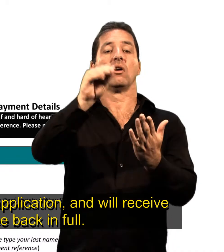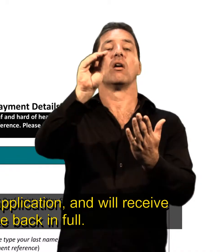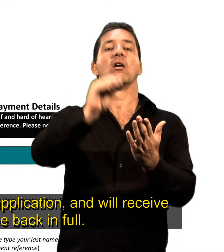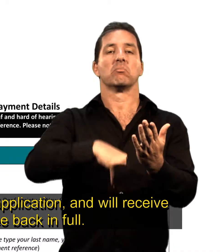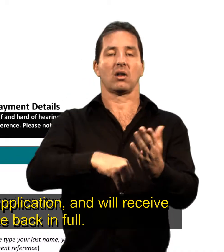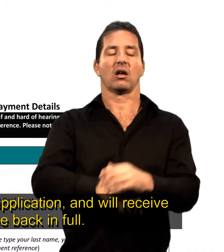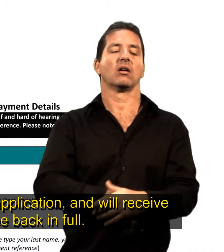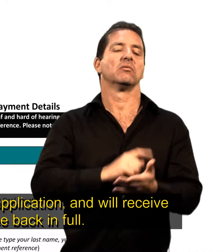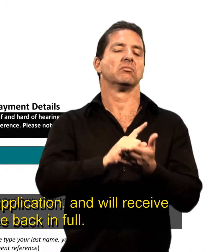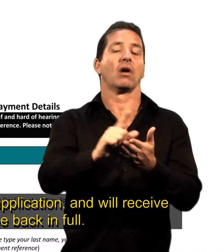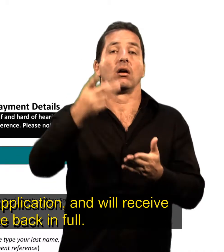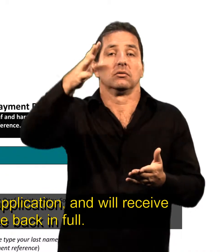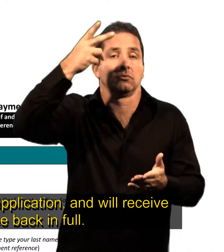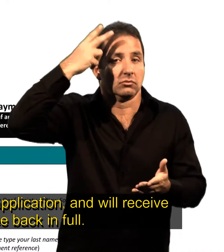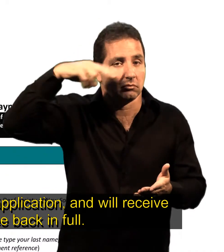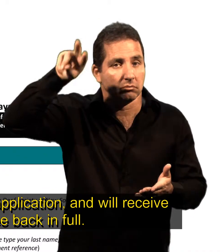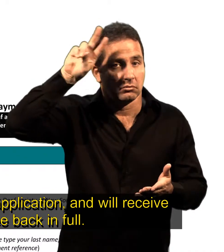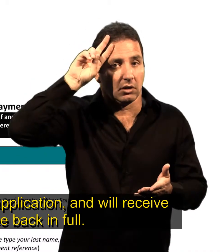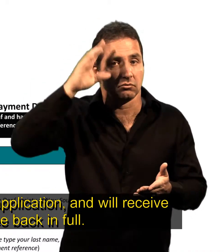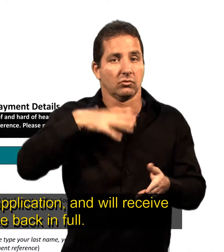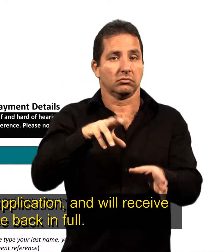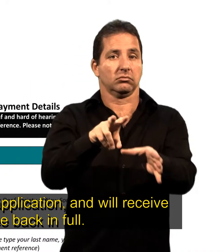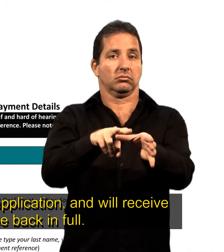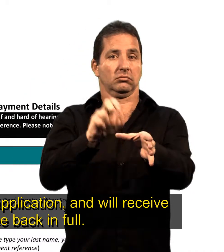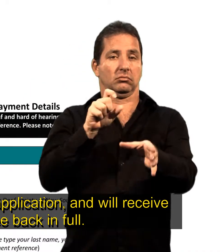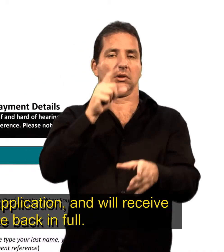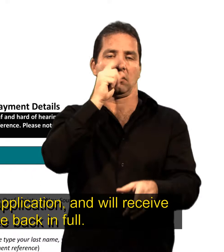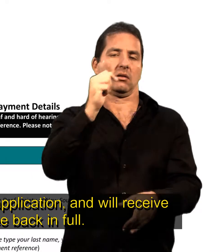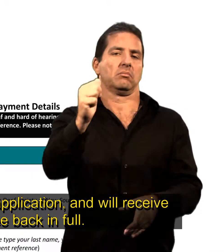will receive your $50 fee back in full.